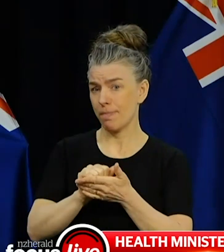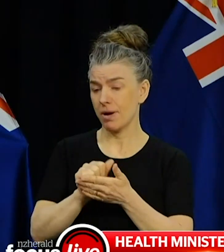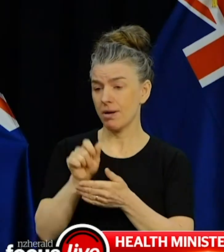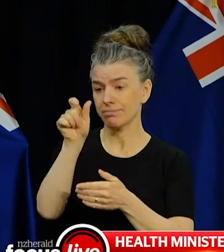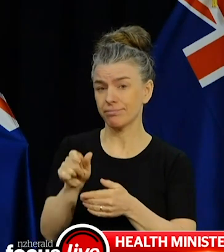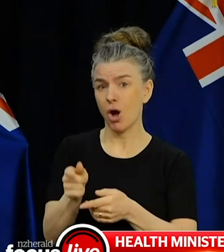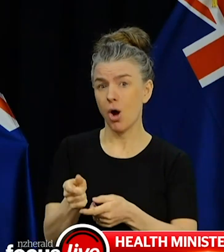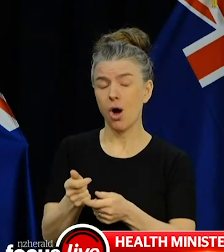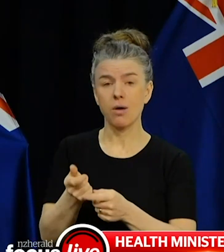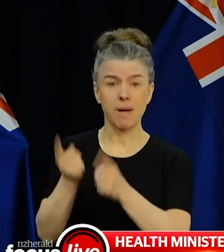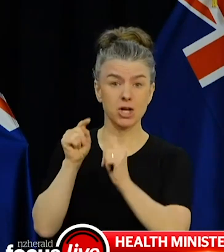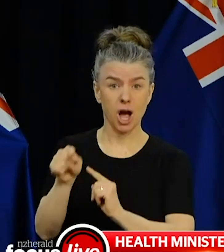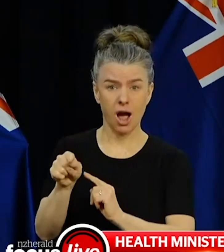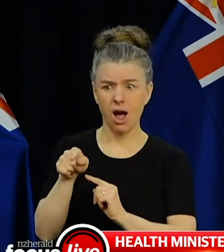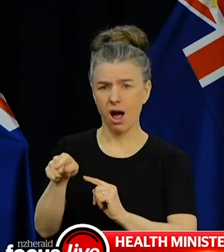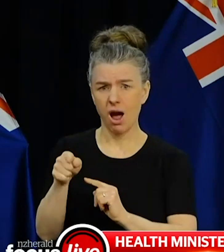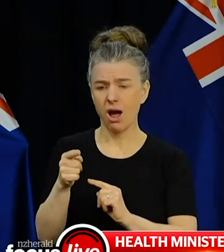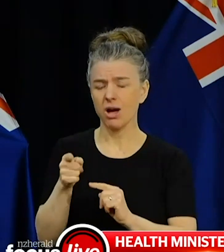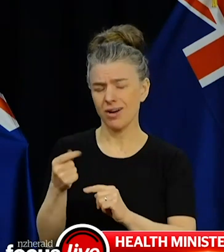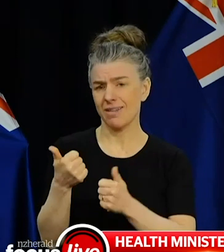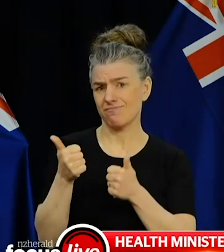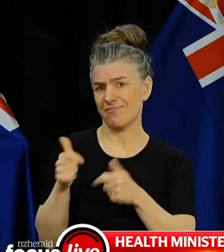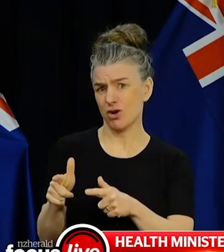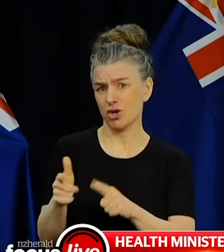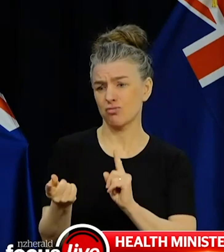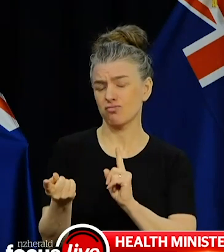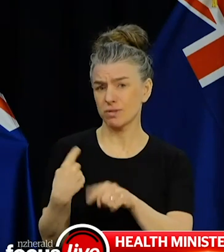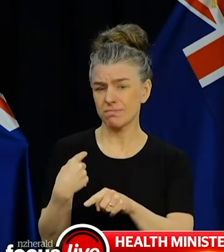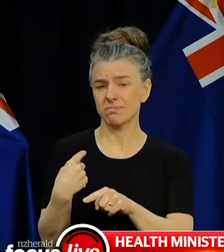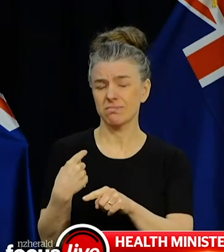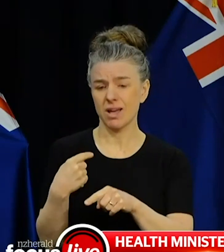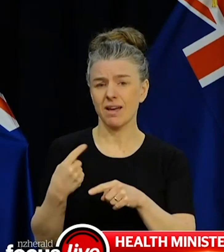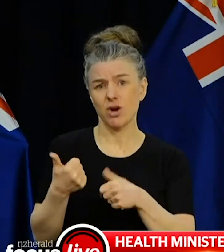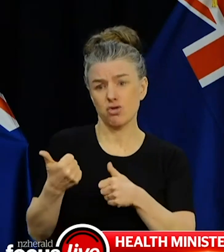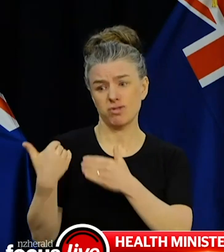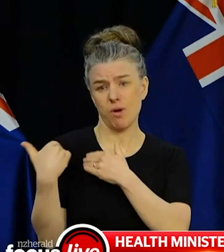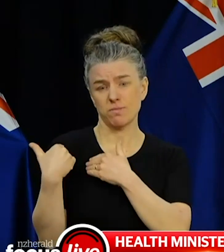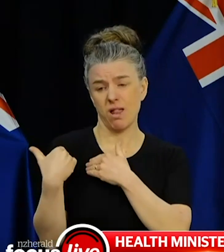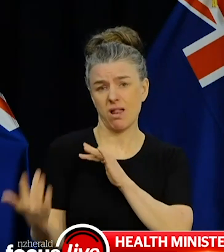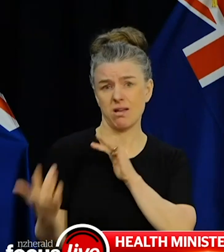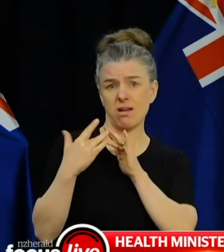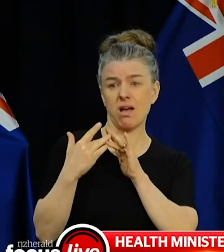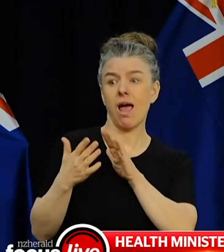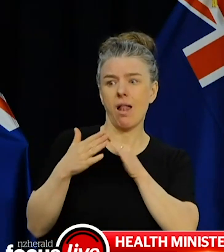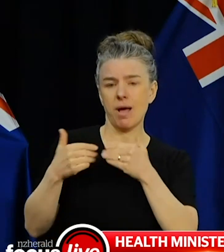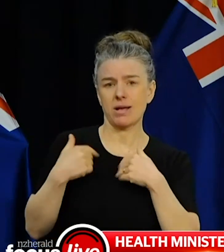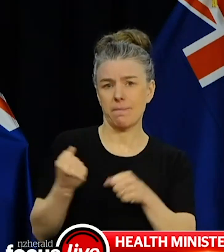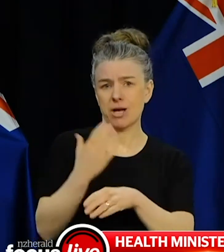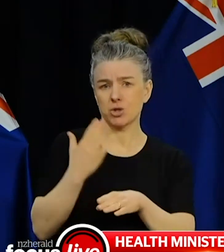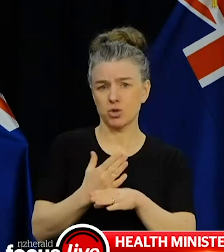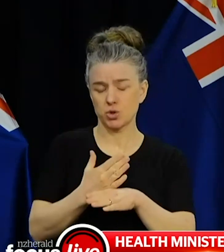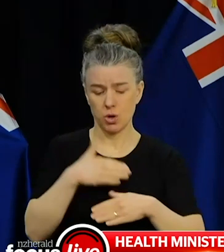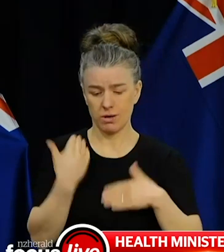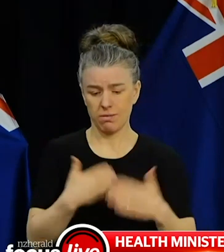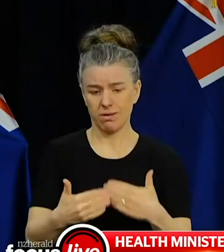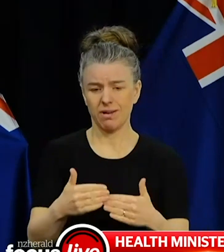and their responsible response in this situation. Their actions have helped us to ensure that our